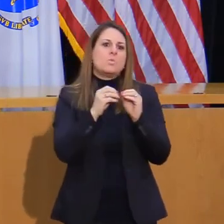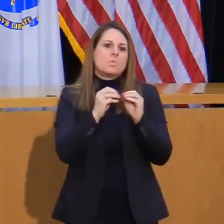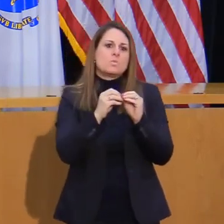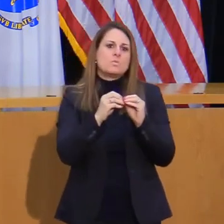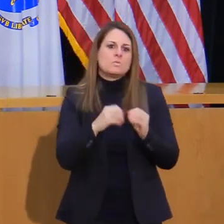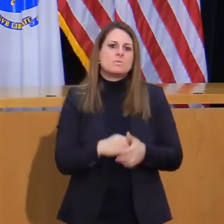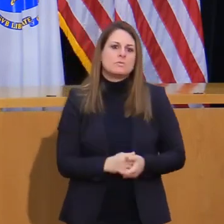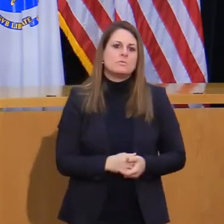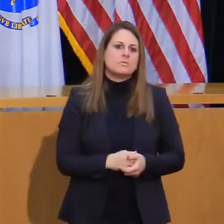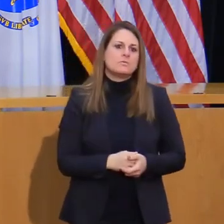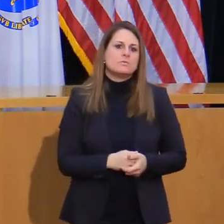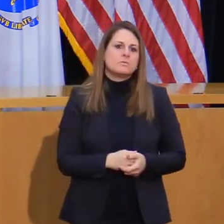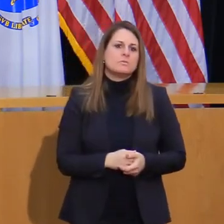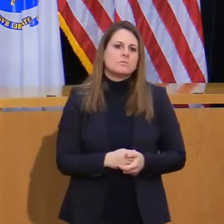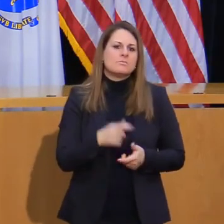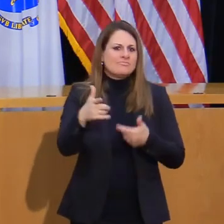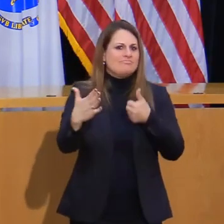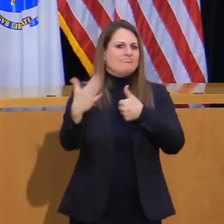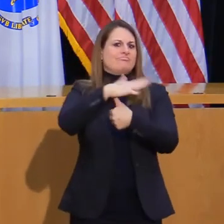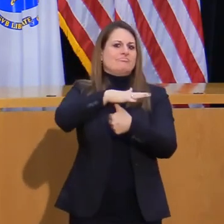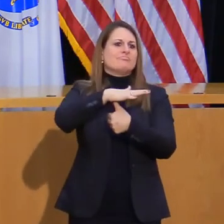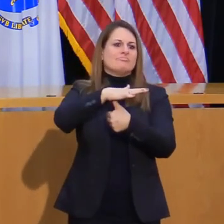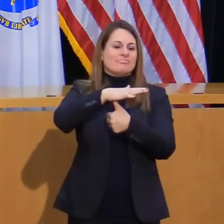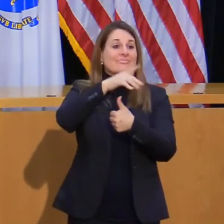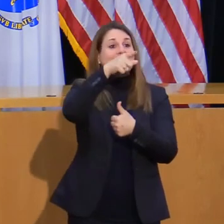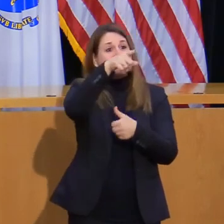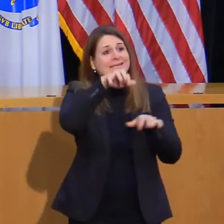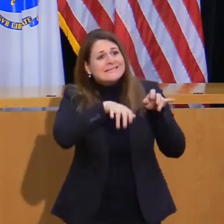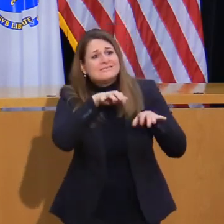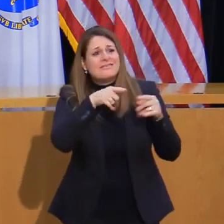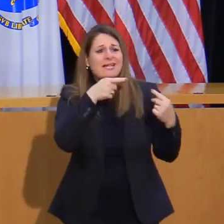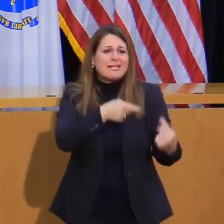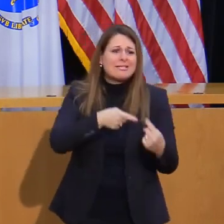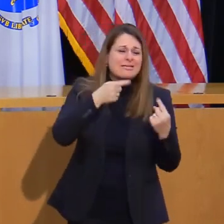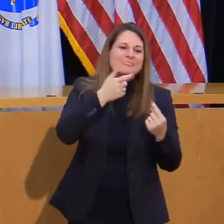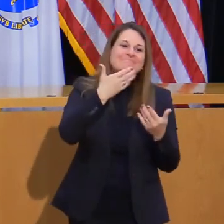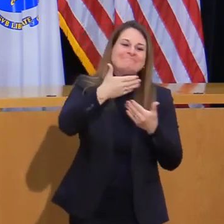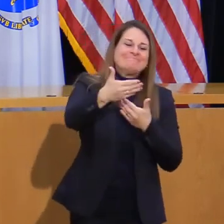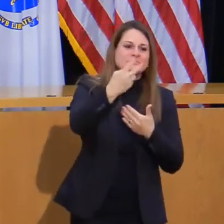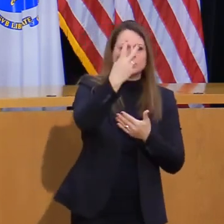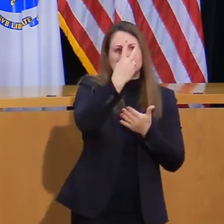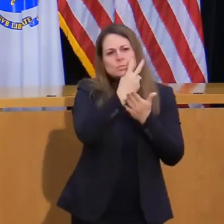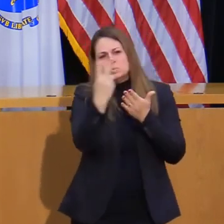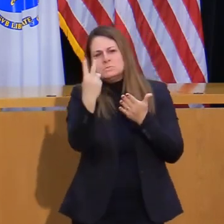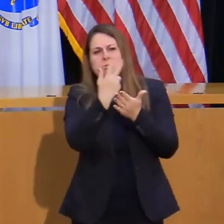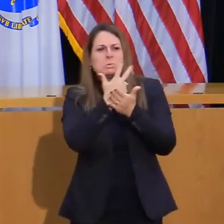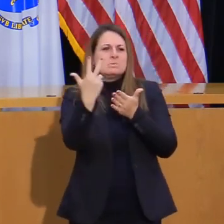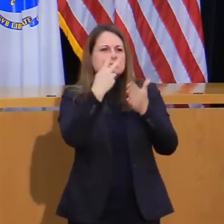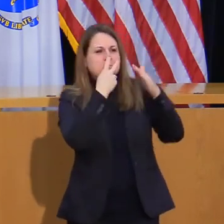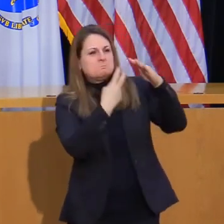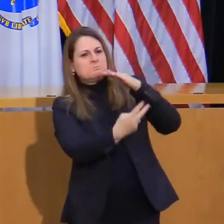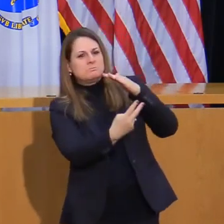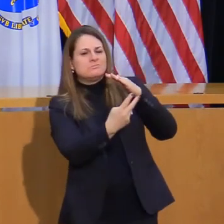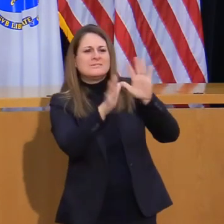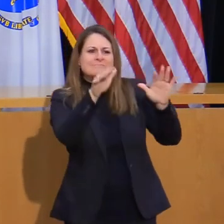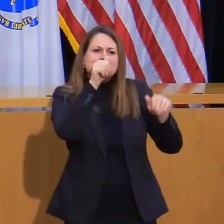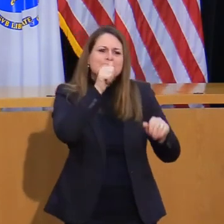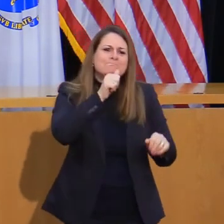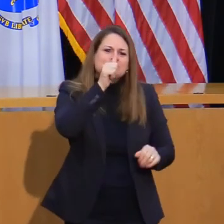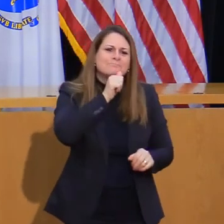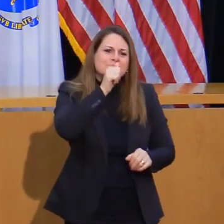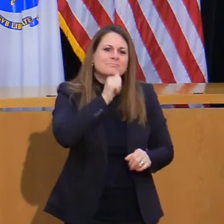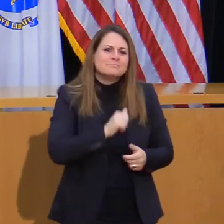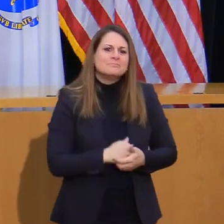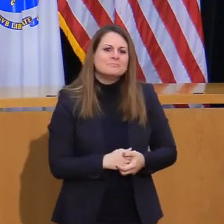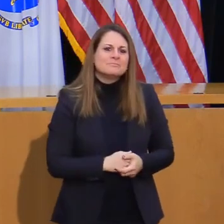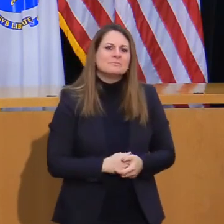opening. Last week, we announced the dates when all people in the Commonwealth will be eligible for the vaccine, with the general public becoming eligible on